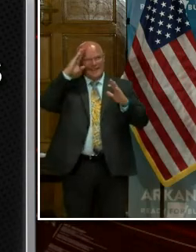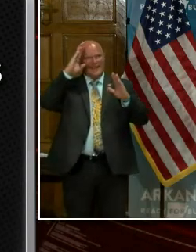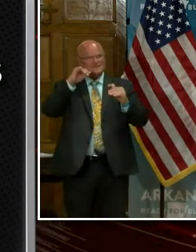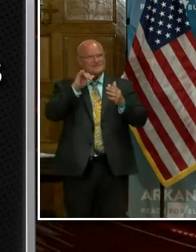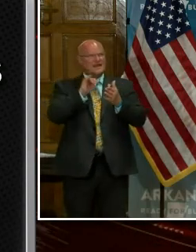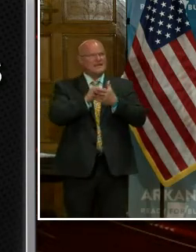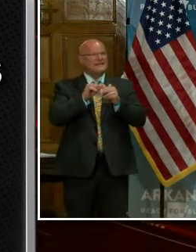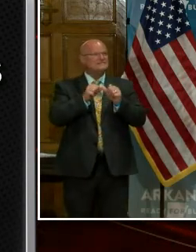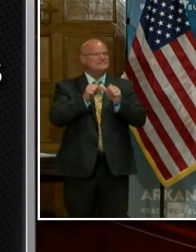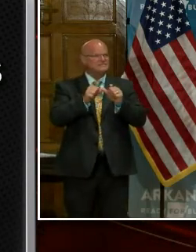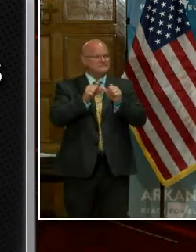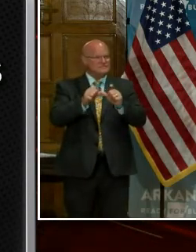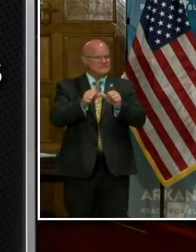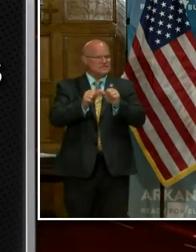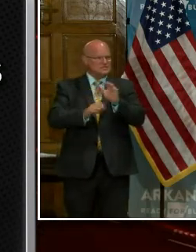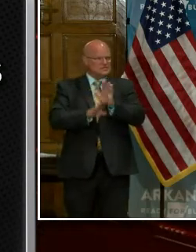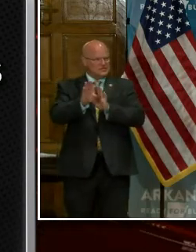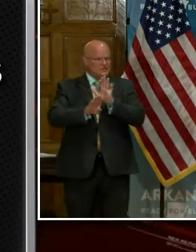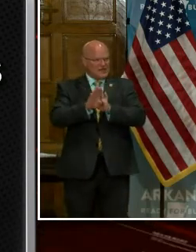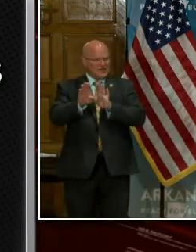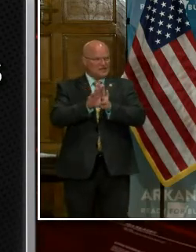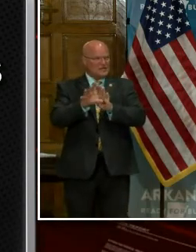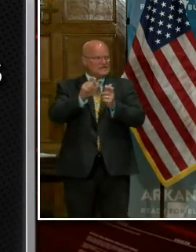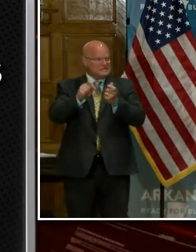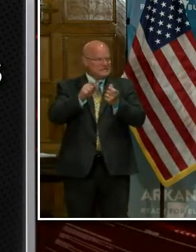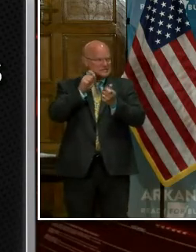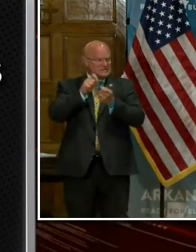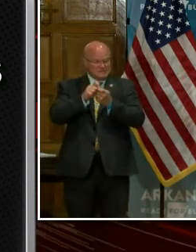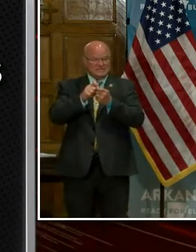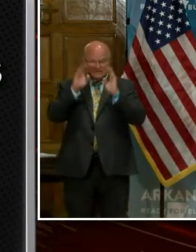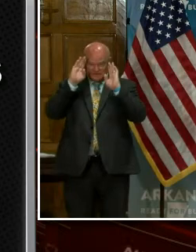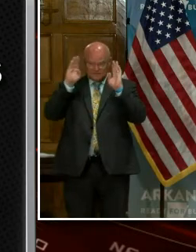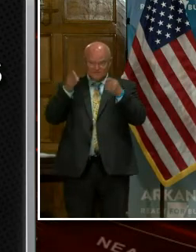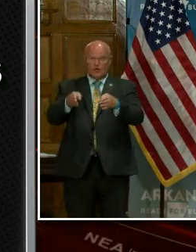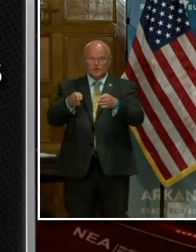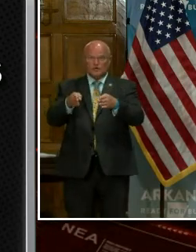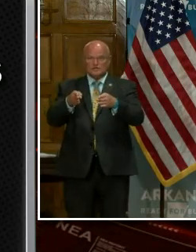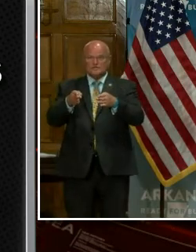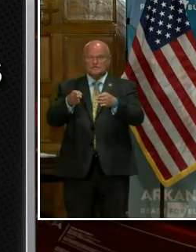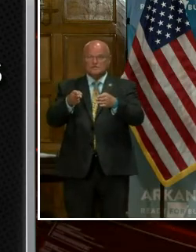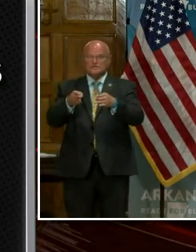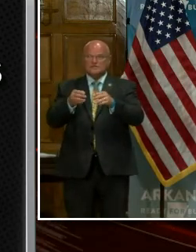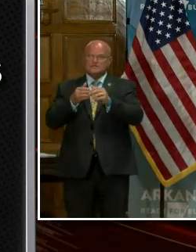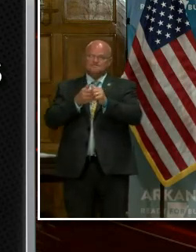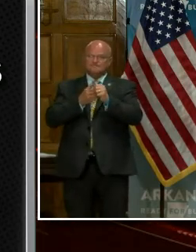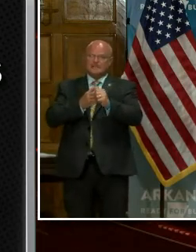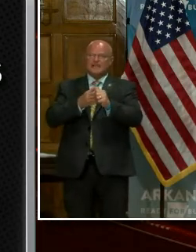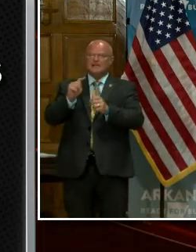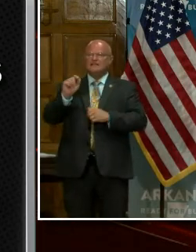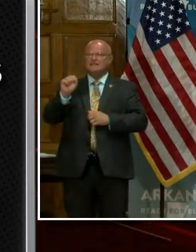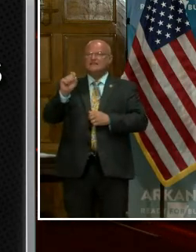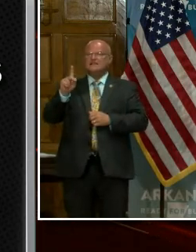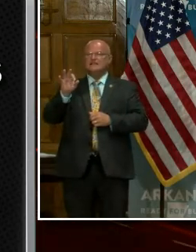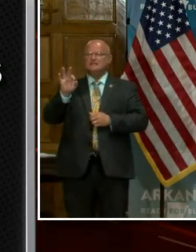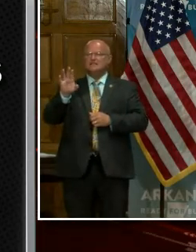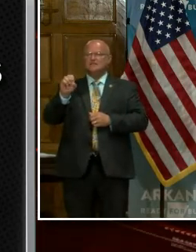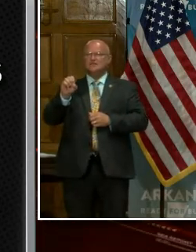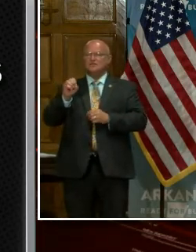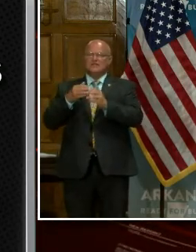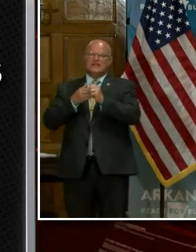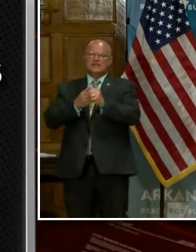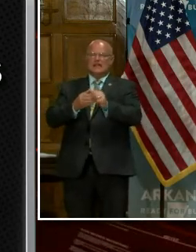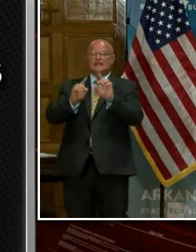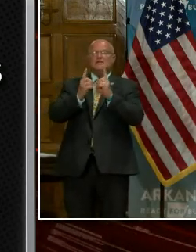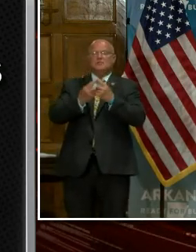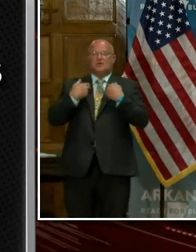of continued development and specific focus to guide the task force and guide the Department of Health